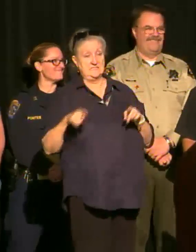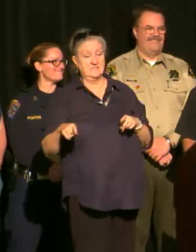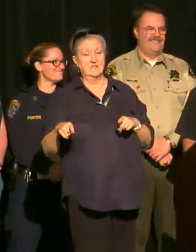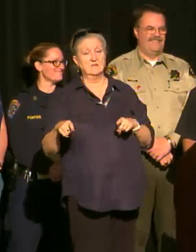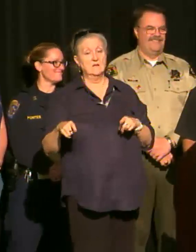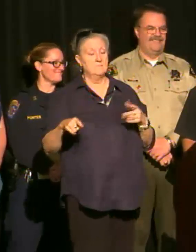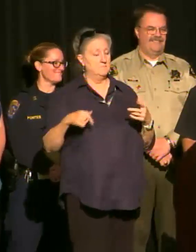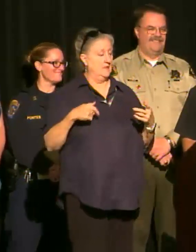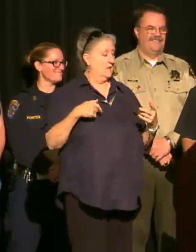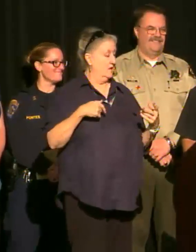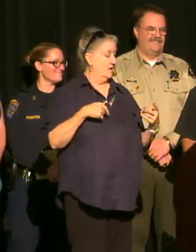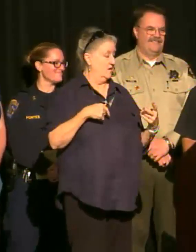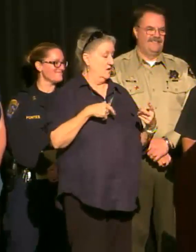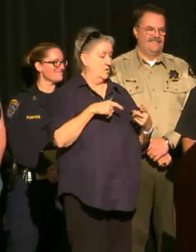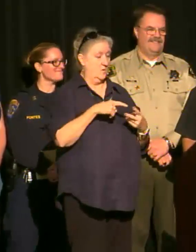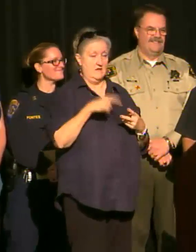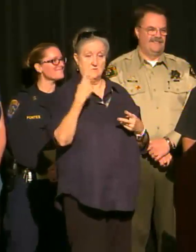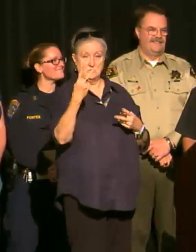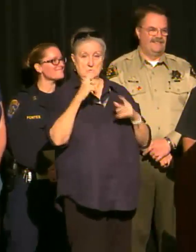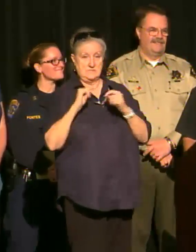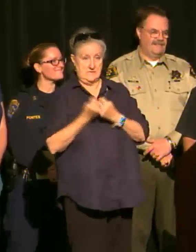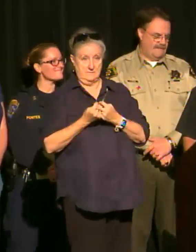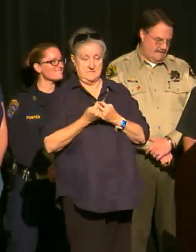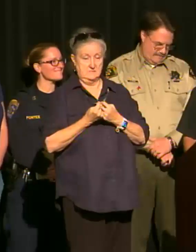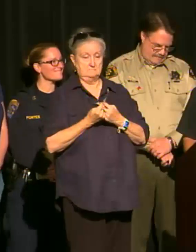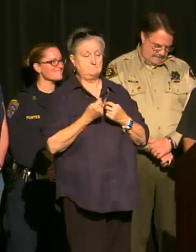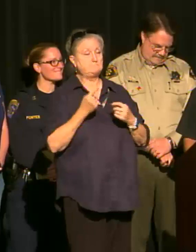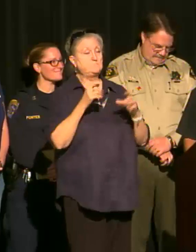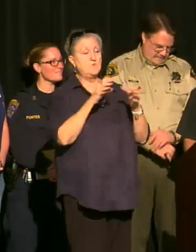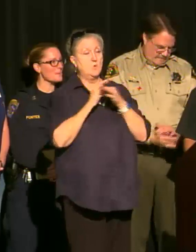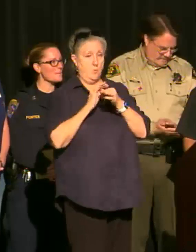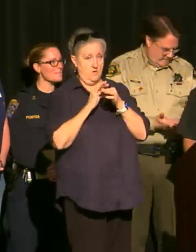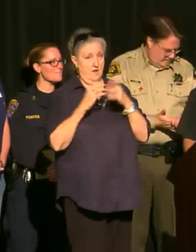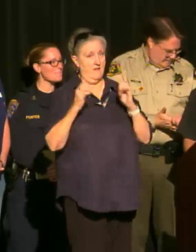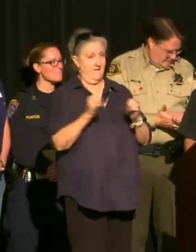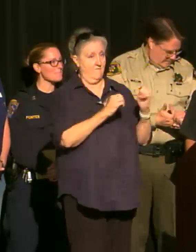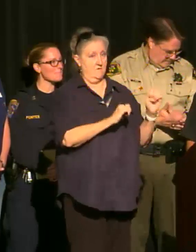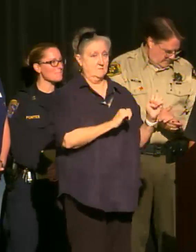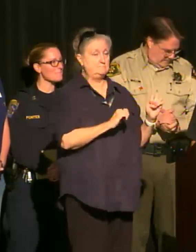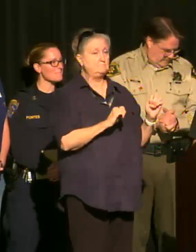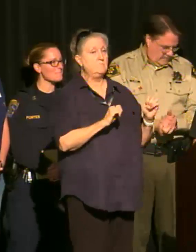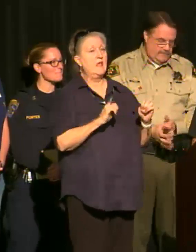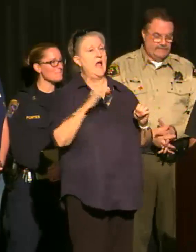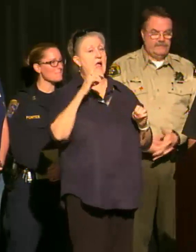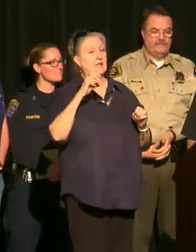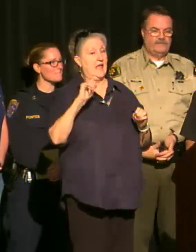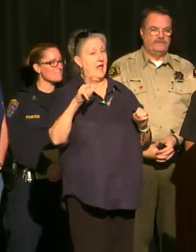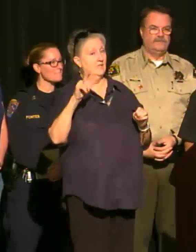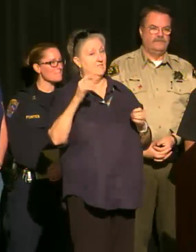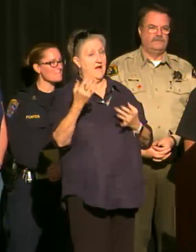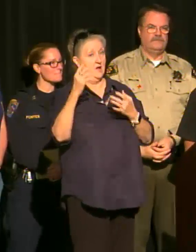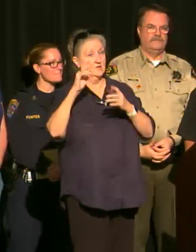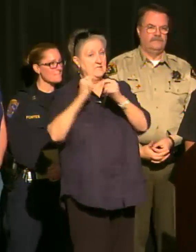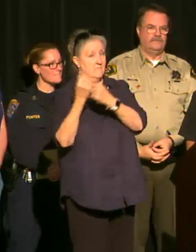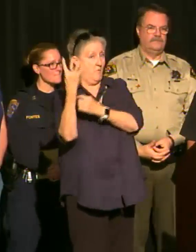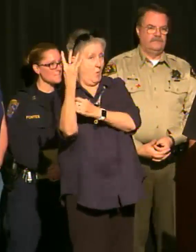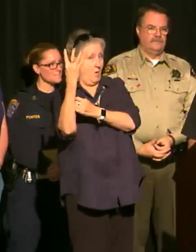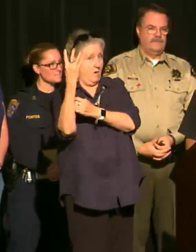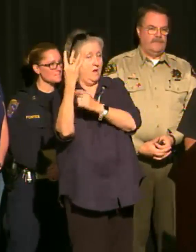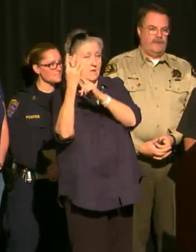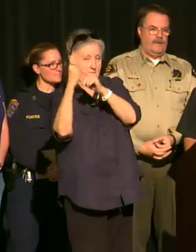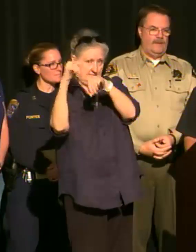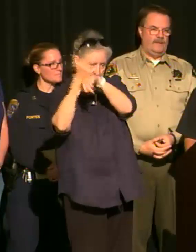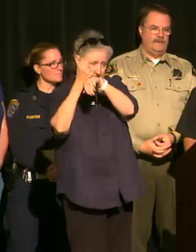2 incident management teams were brought in to coordinate those efforts. CAL FIRE Team 4 is an established